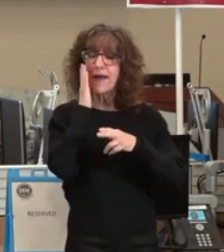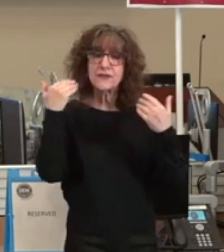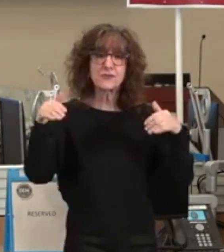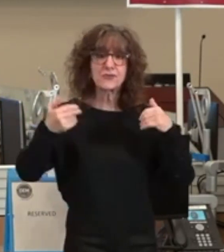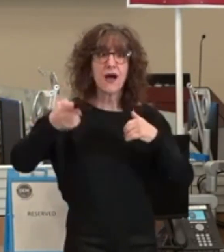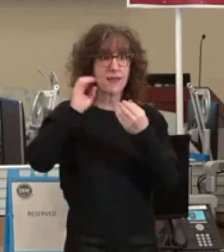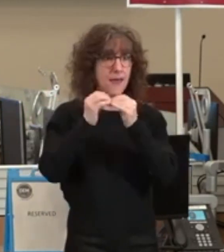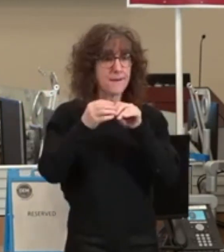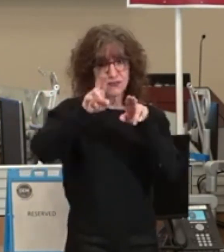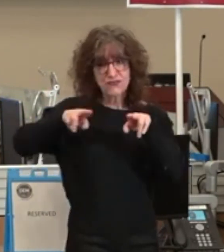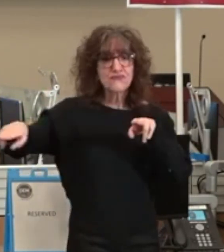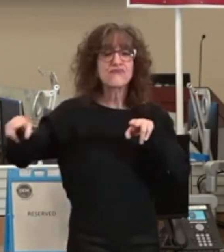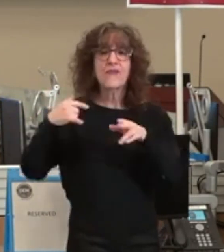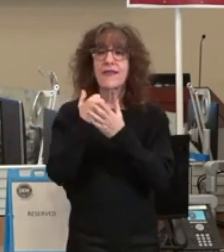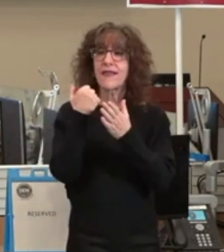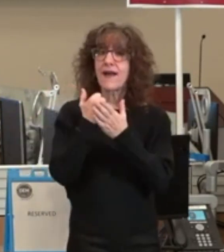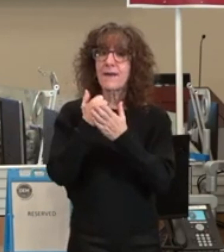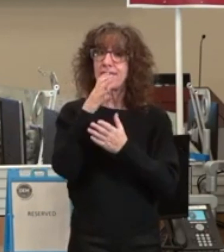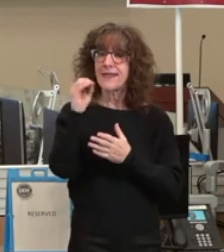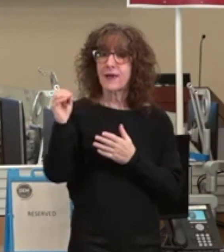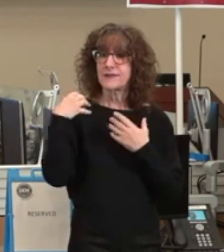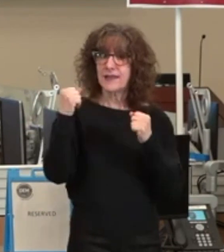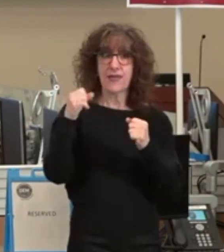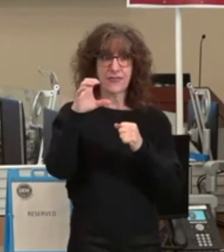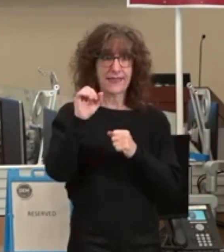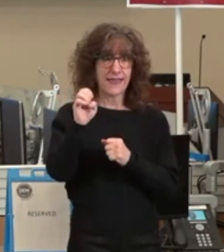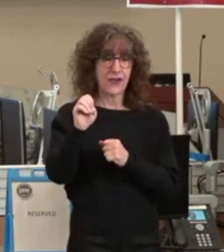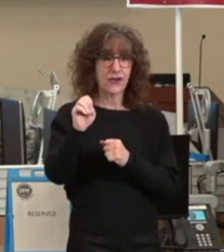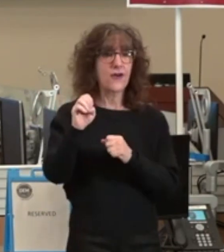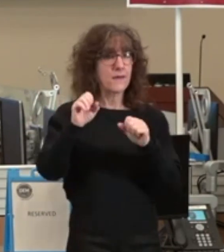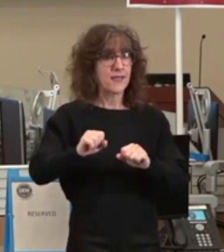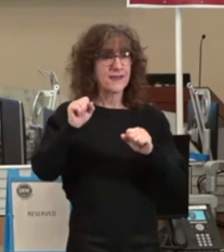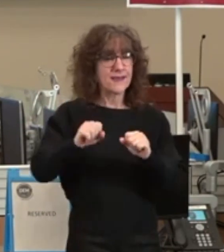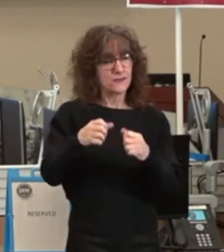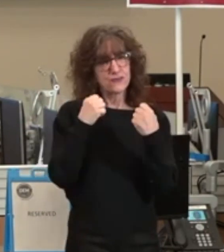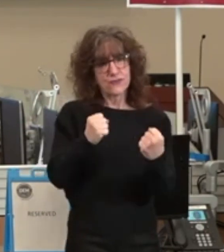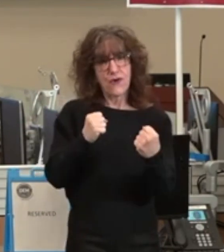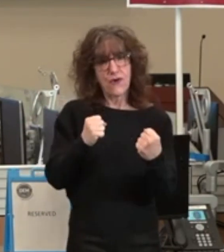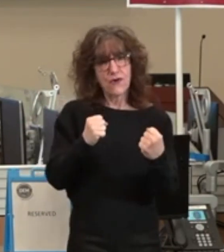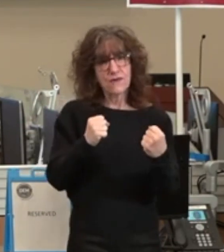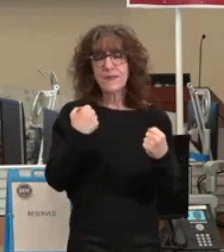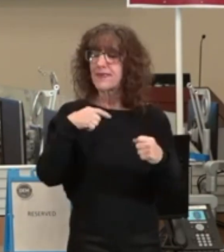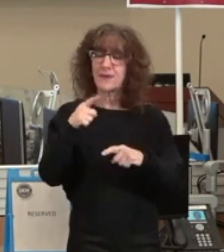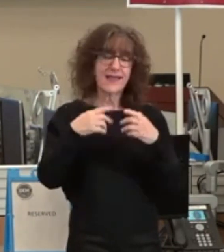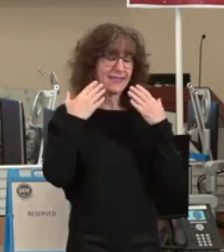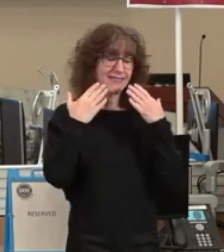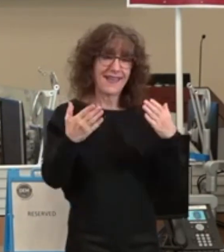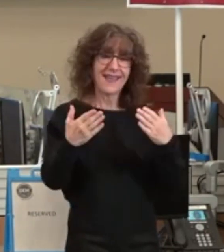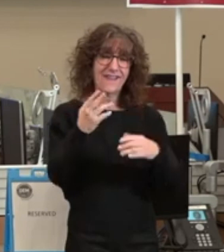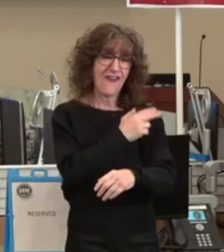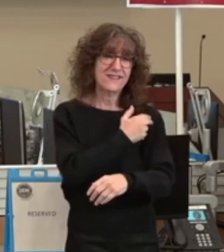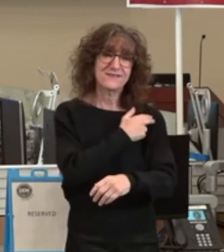levels, and they have helped the county's healthcare capacity stay strong throughout the pandemic. We cannot thank our